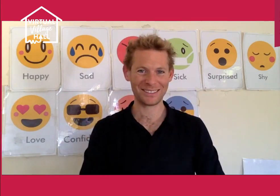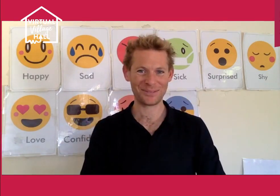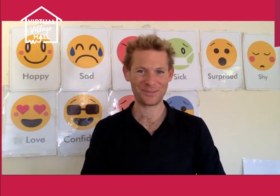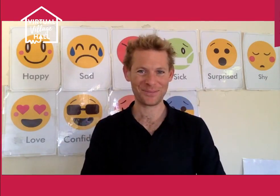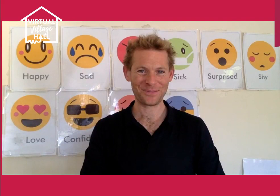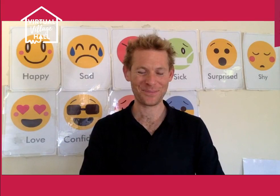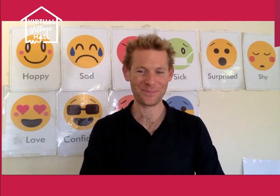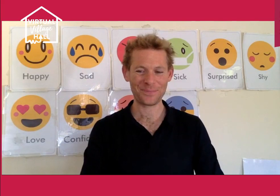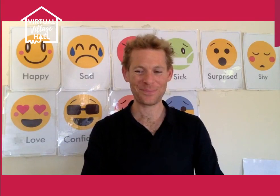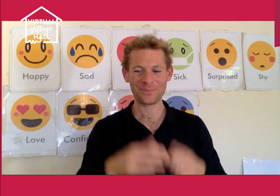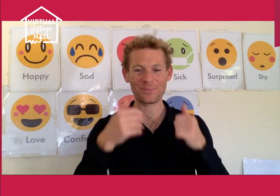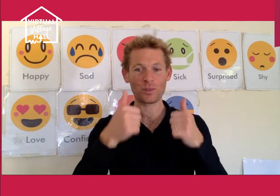Okay, well done, everyone.